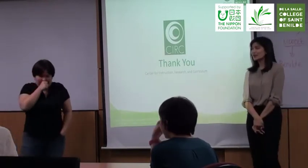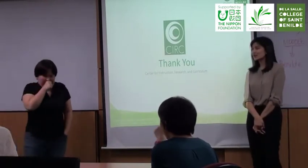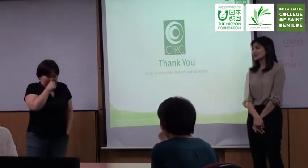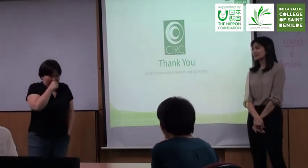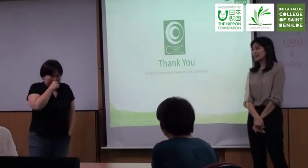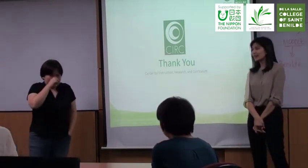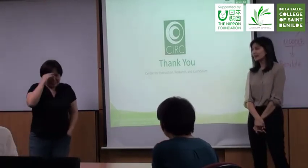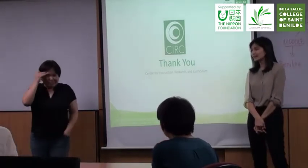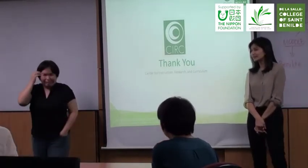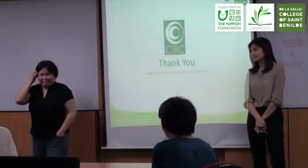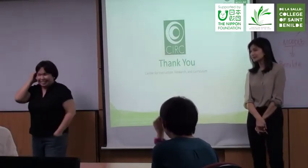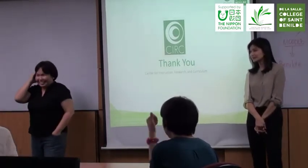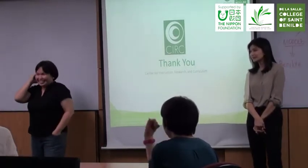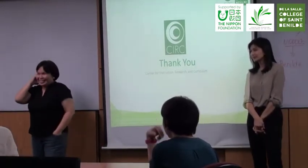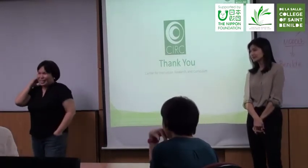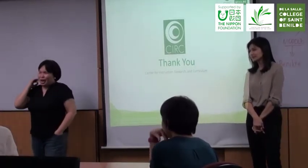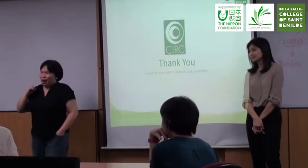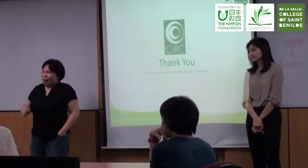One more question now.